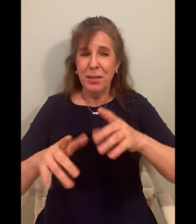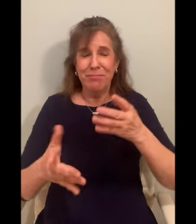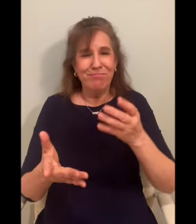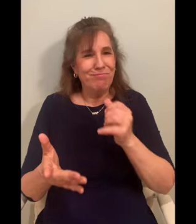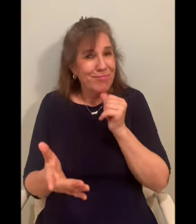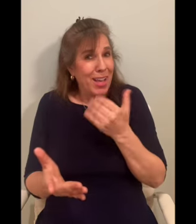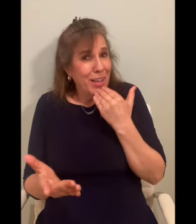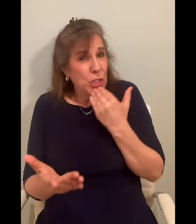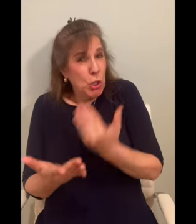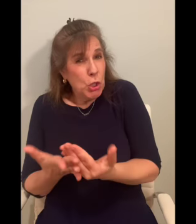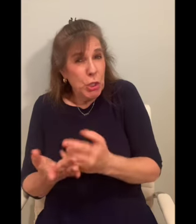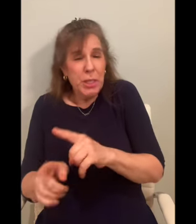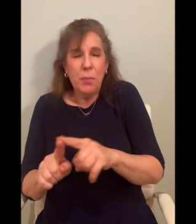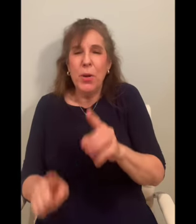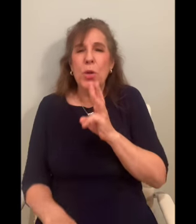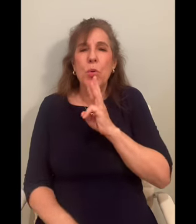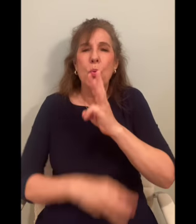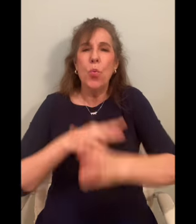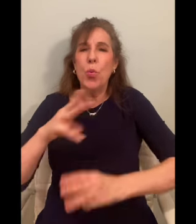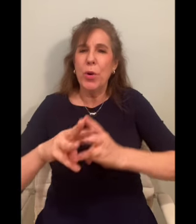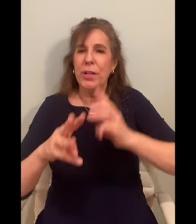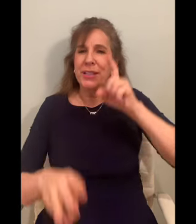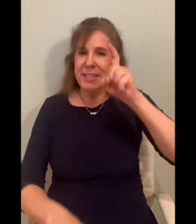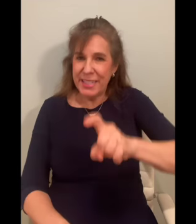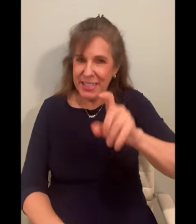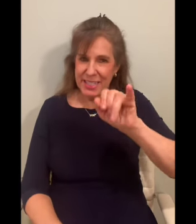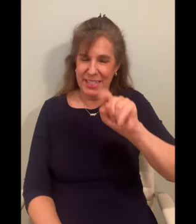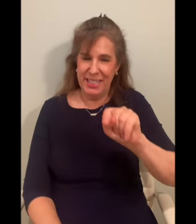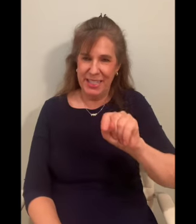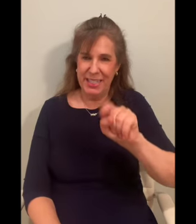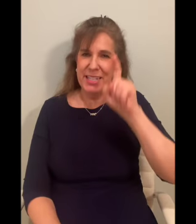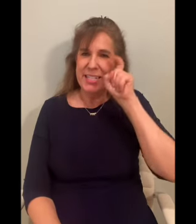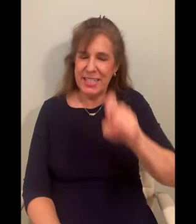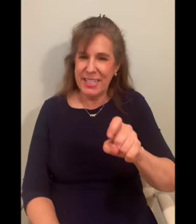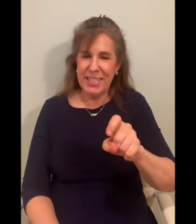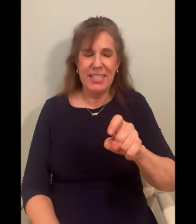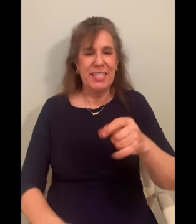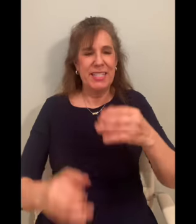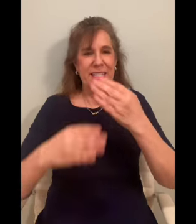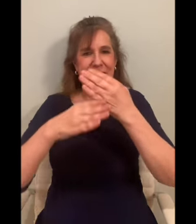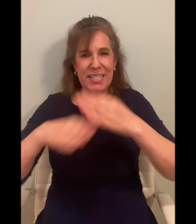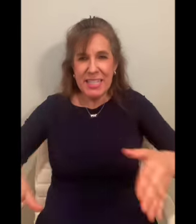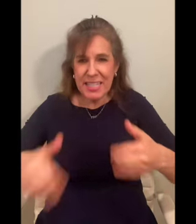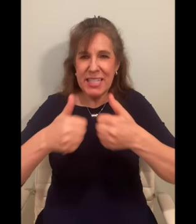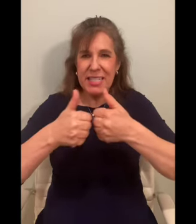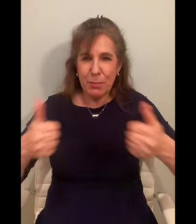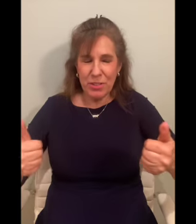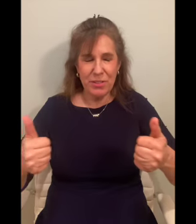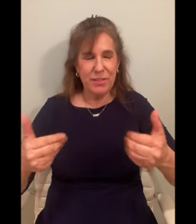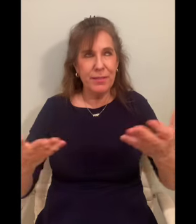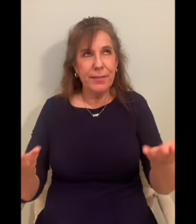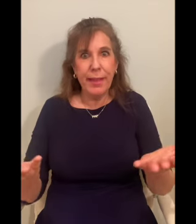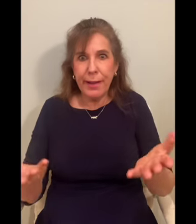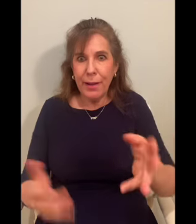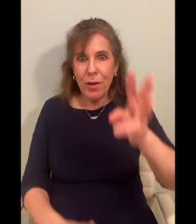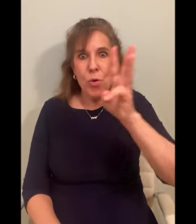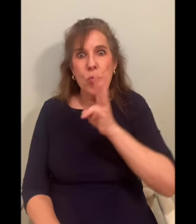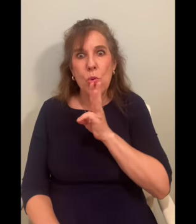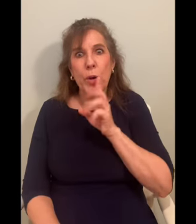needs limitations, needs separations, needs divisions. The water above can't just say, well, my friend is downstairs, downstairs